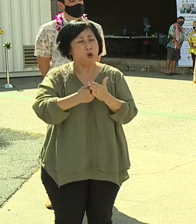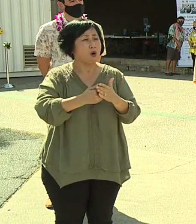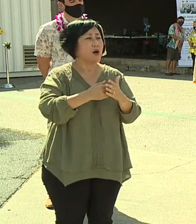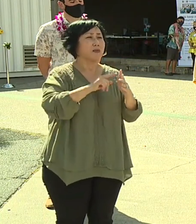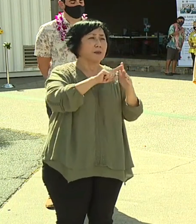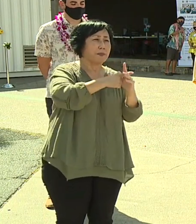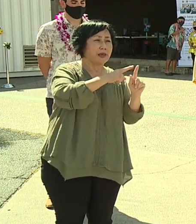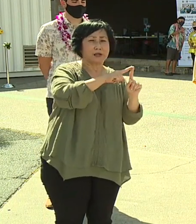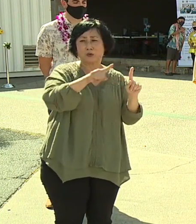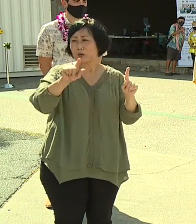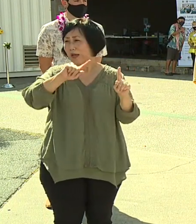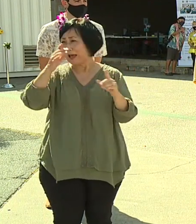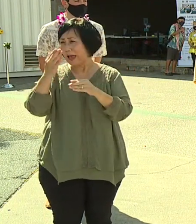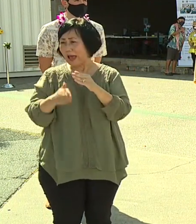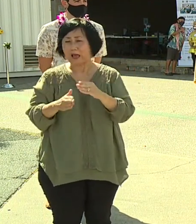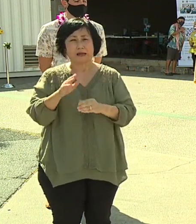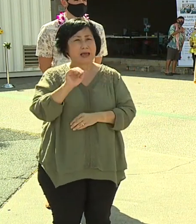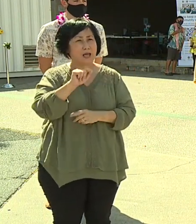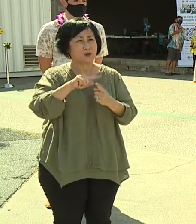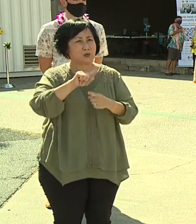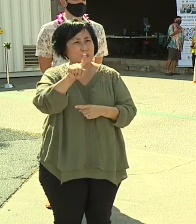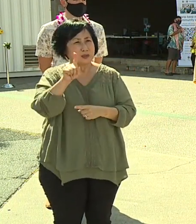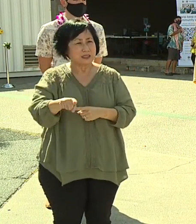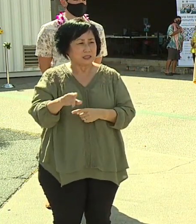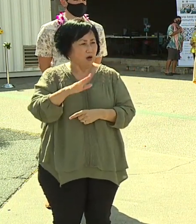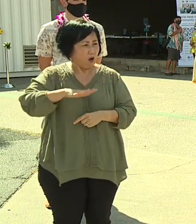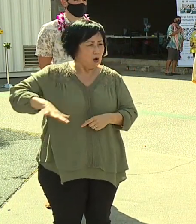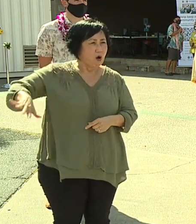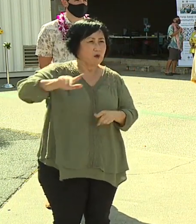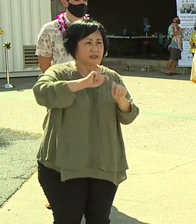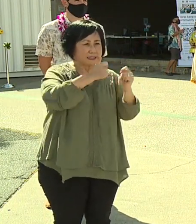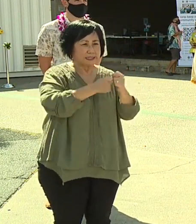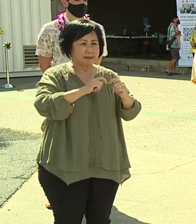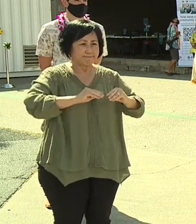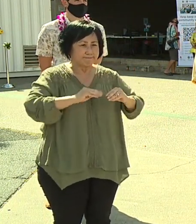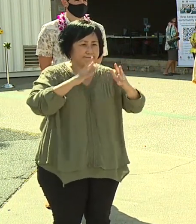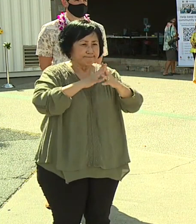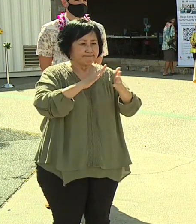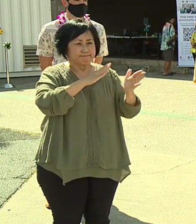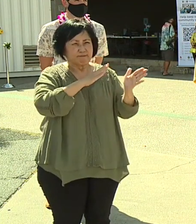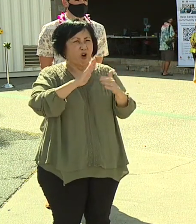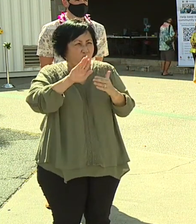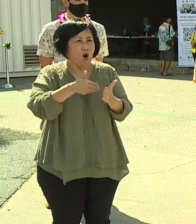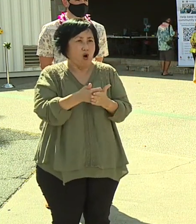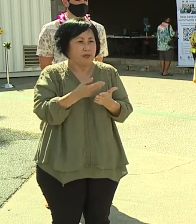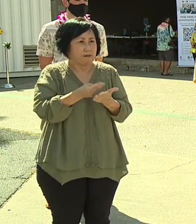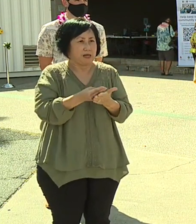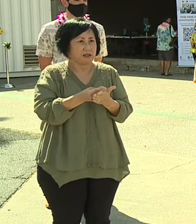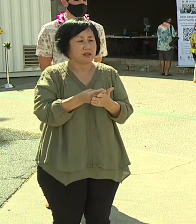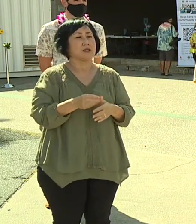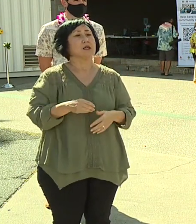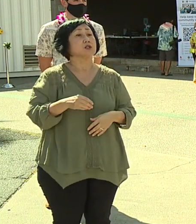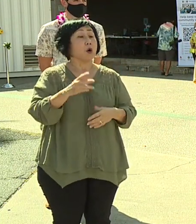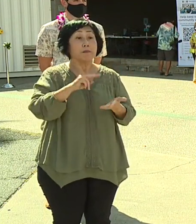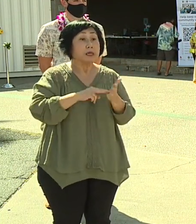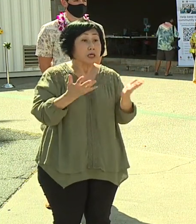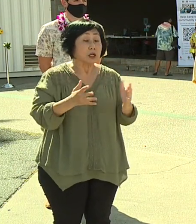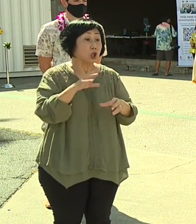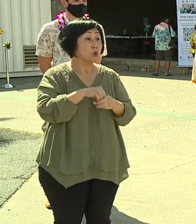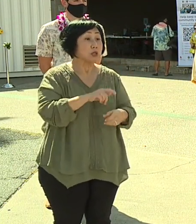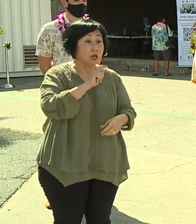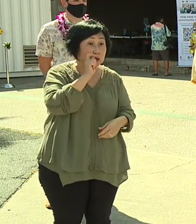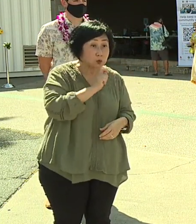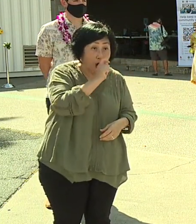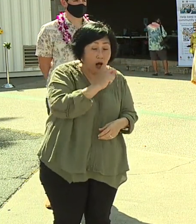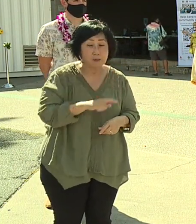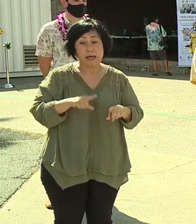solution that this team has been able to put together. So we are talking about the swabbing, we're talking about the